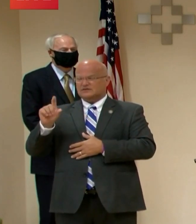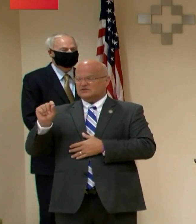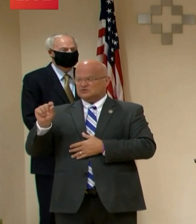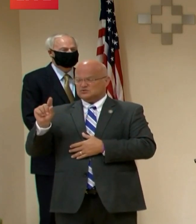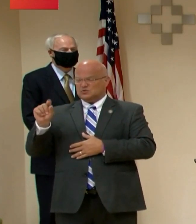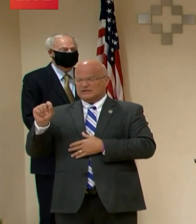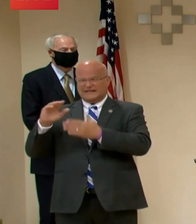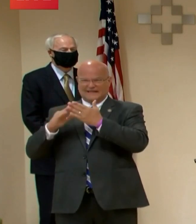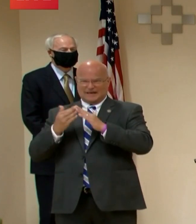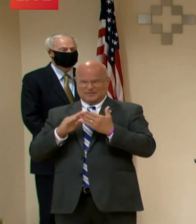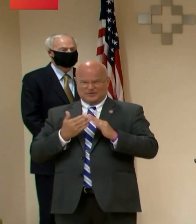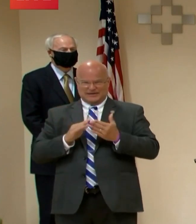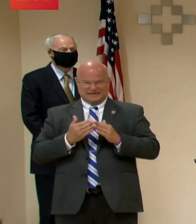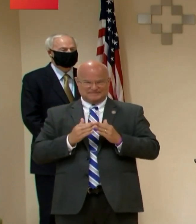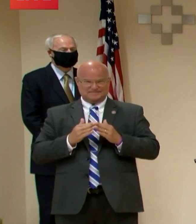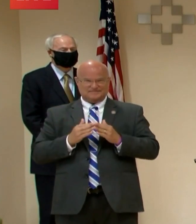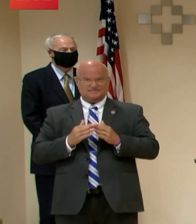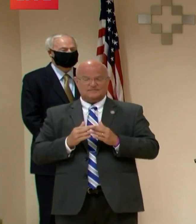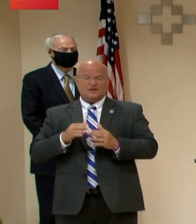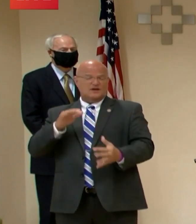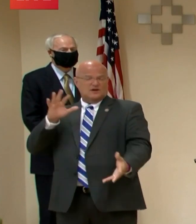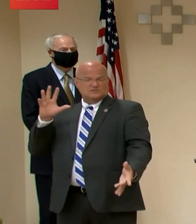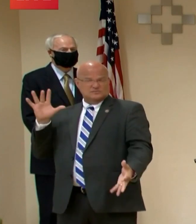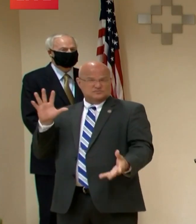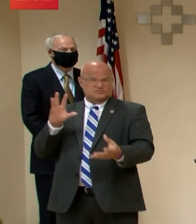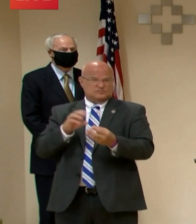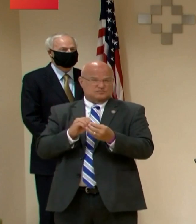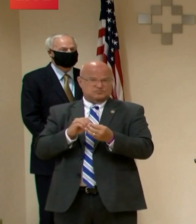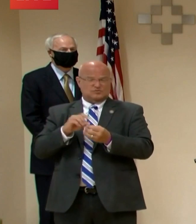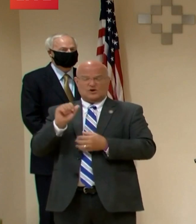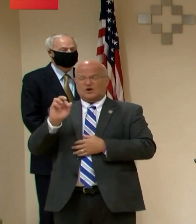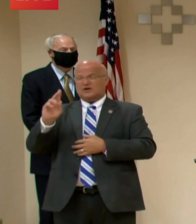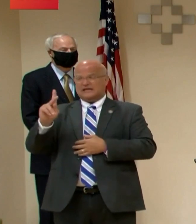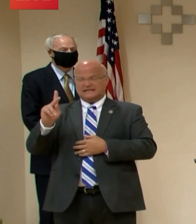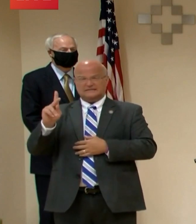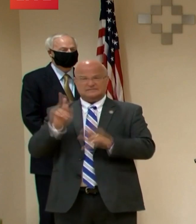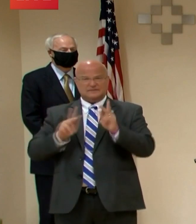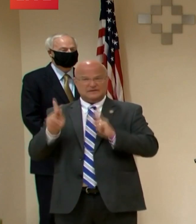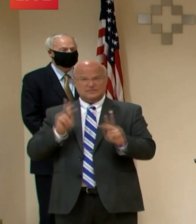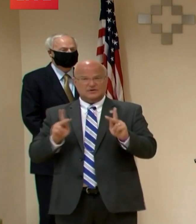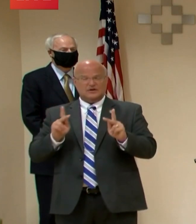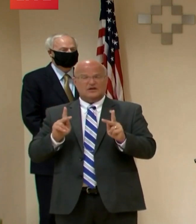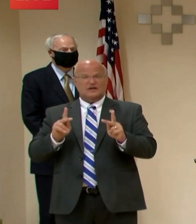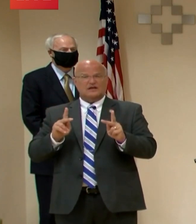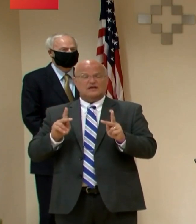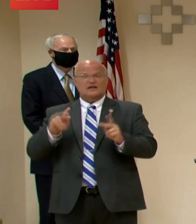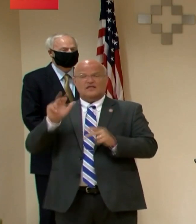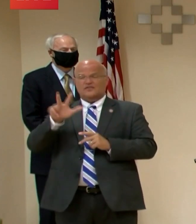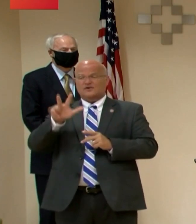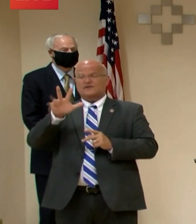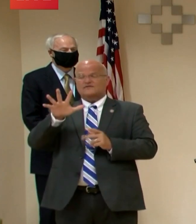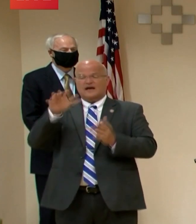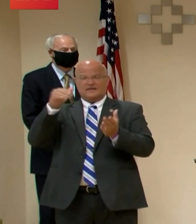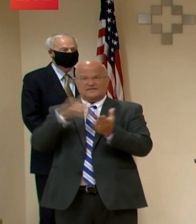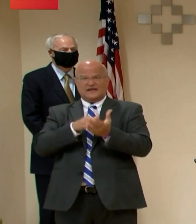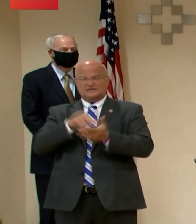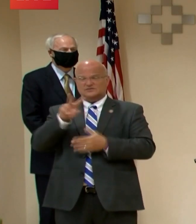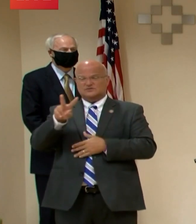5,820 community cases. Our total number of Arkansas cases are